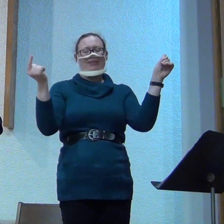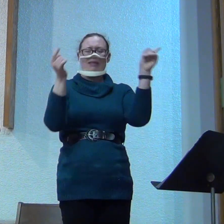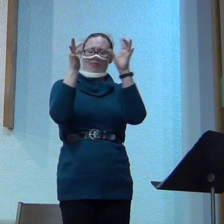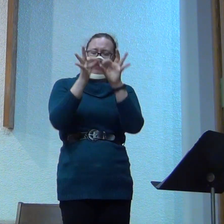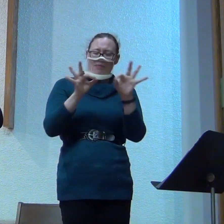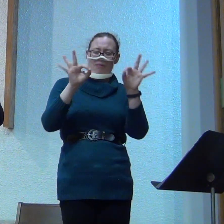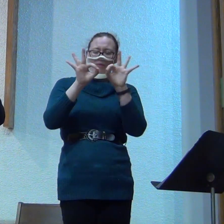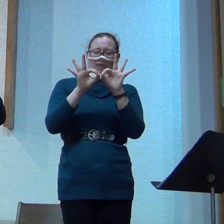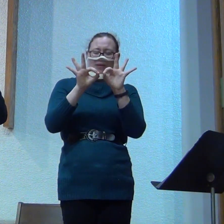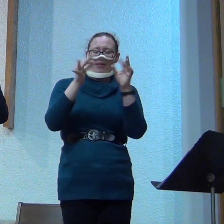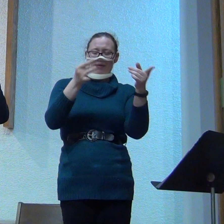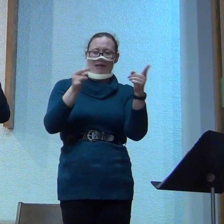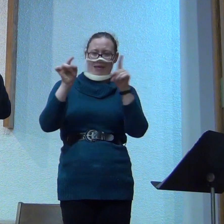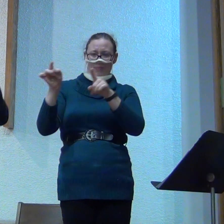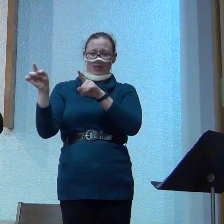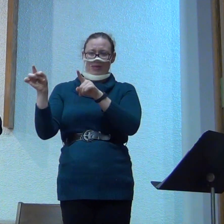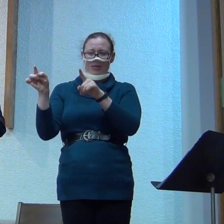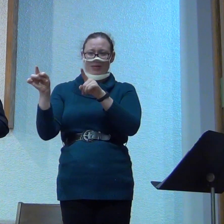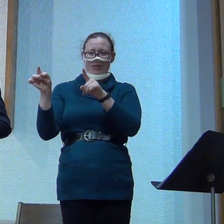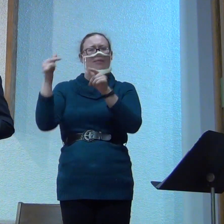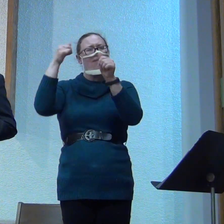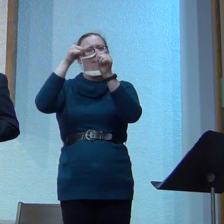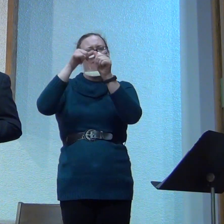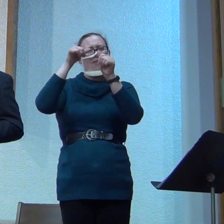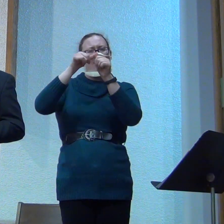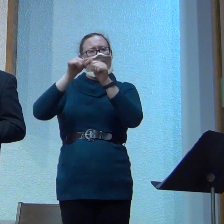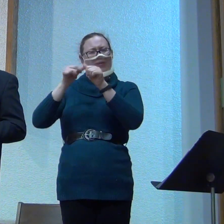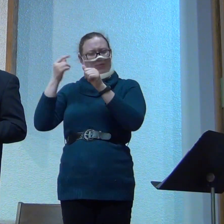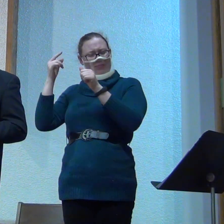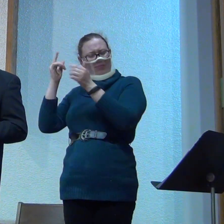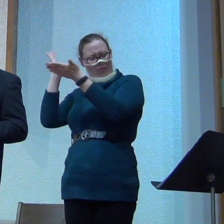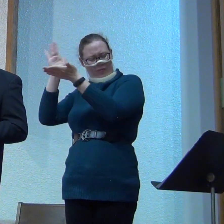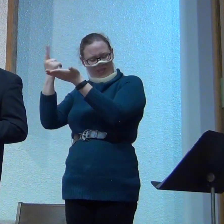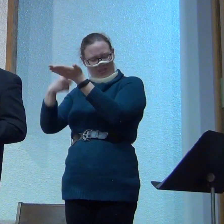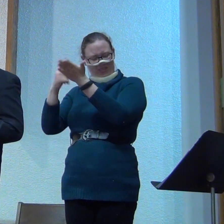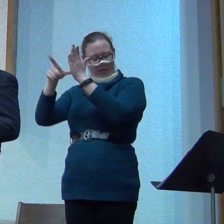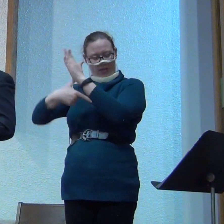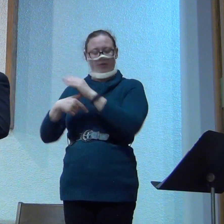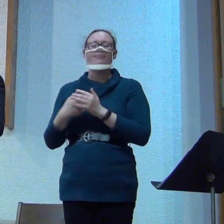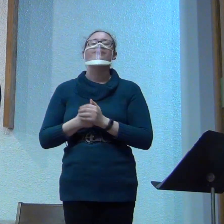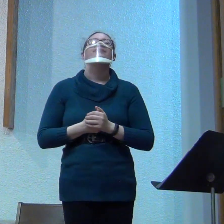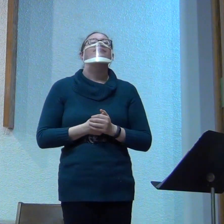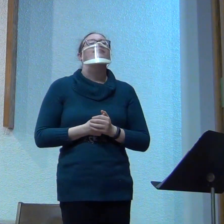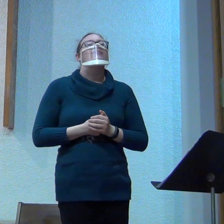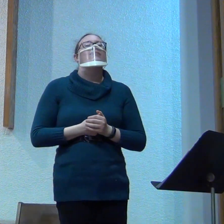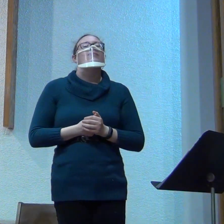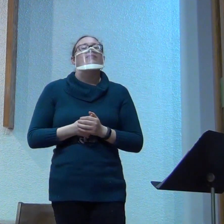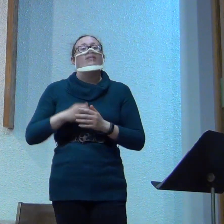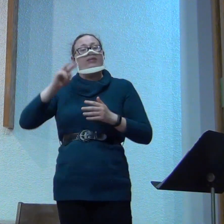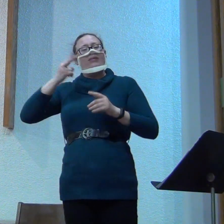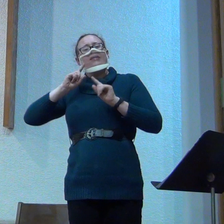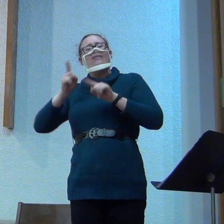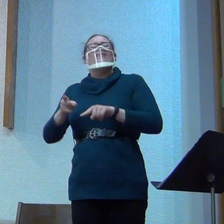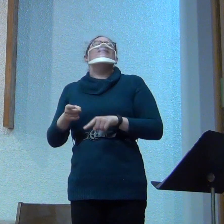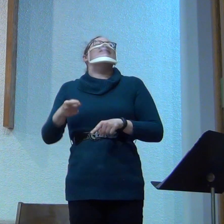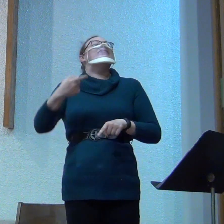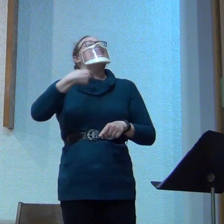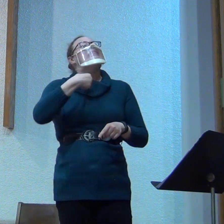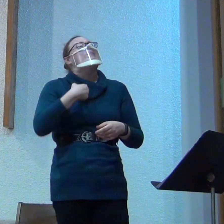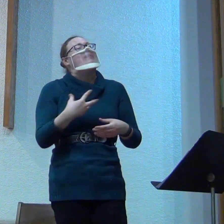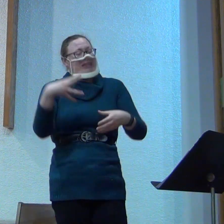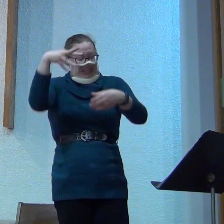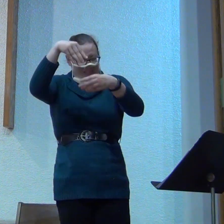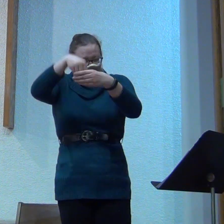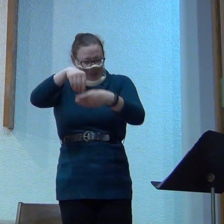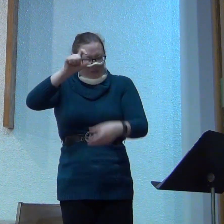here, keep that in mind as we go on. The second part of his reply, "Why do you involve me?"